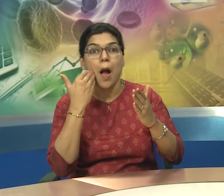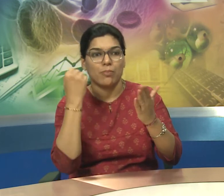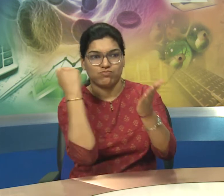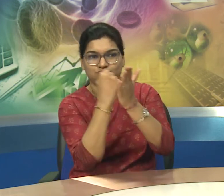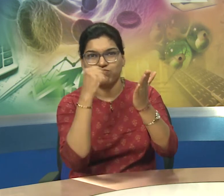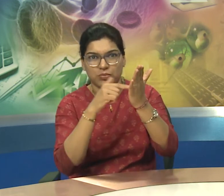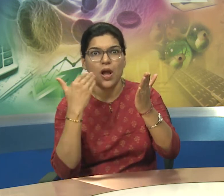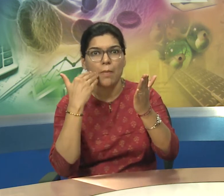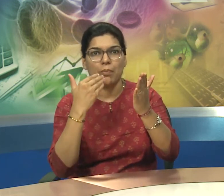get